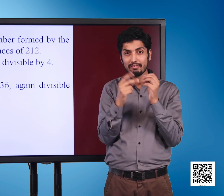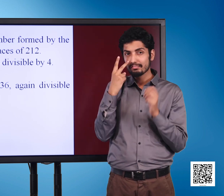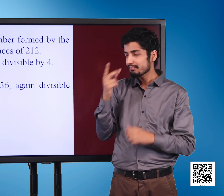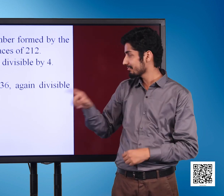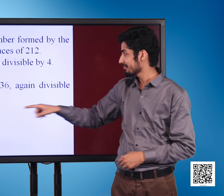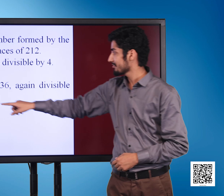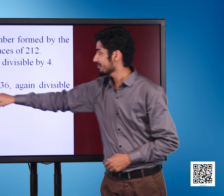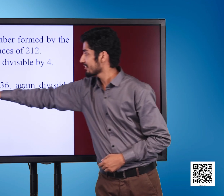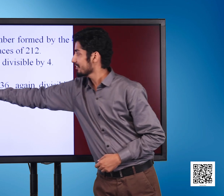For